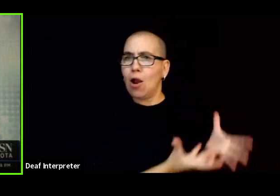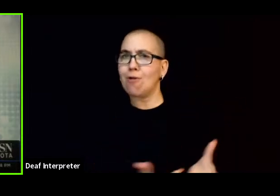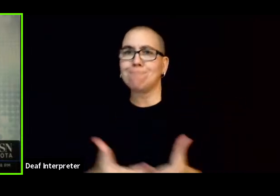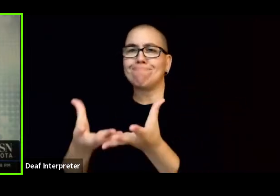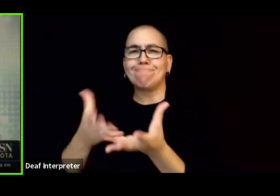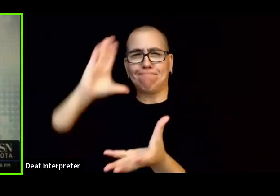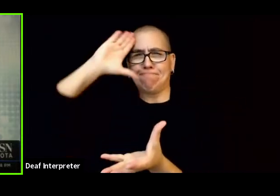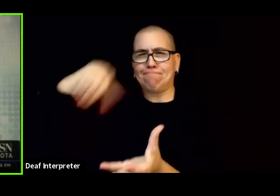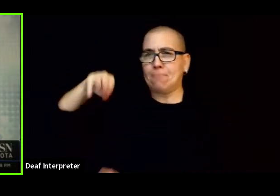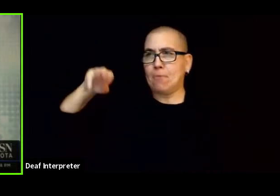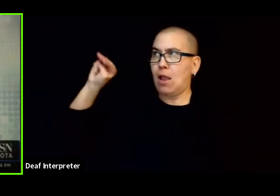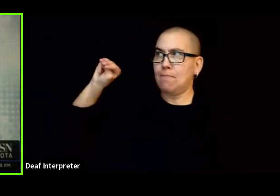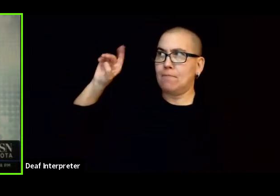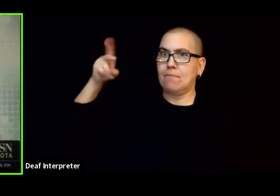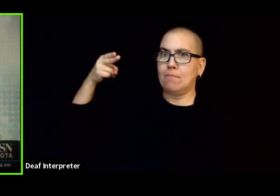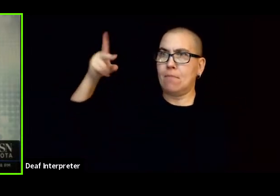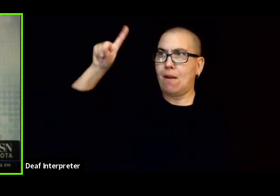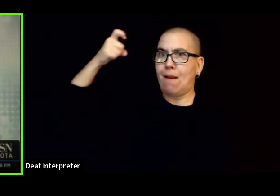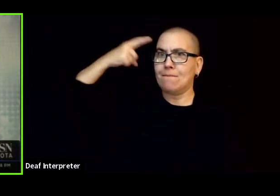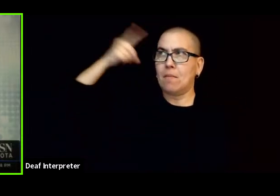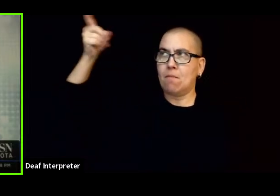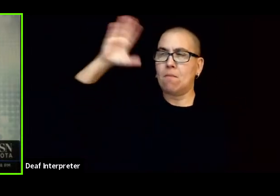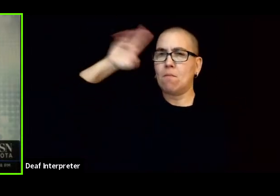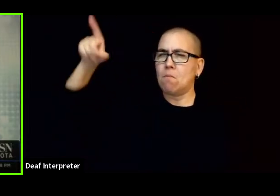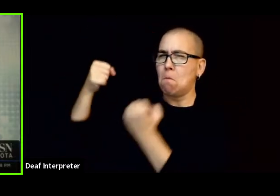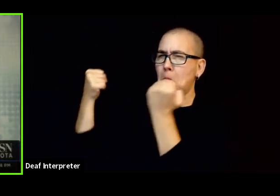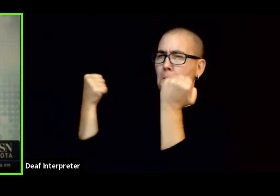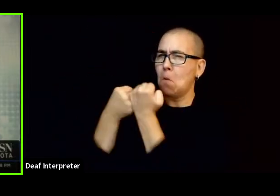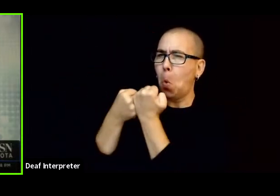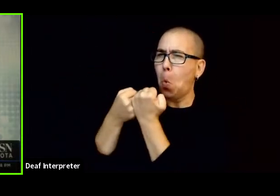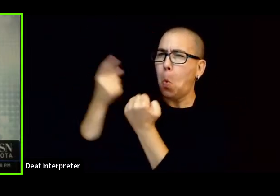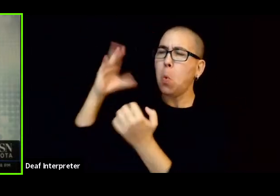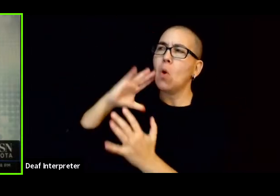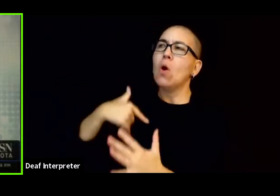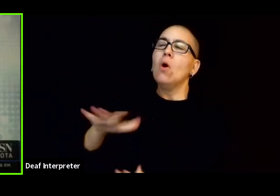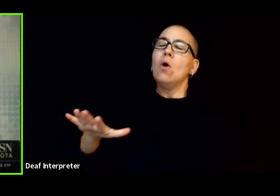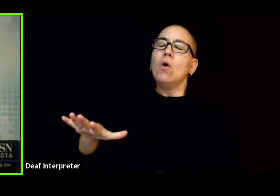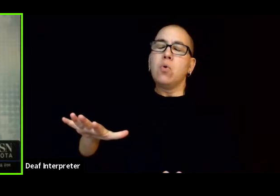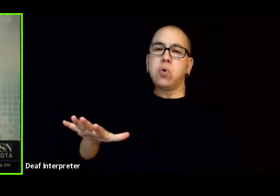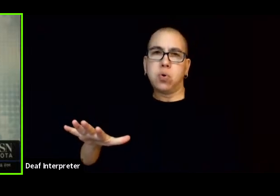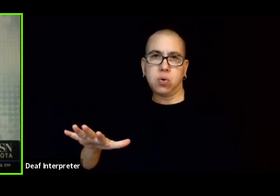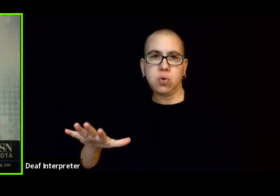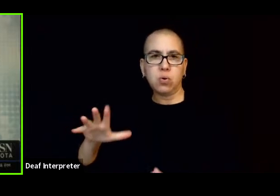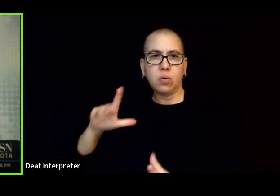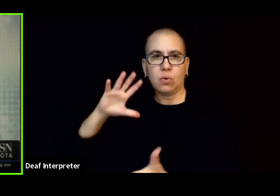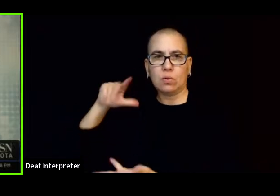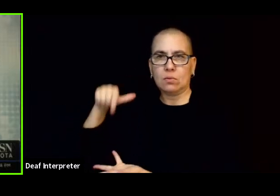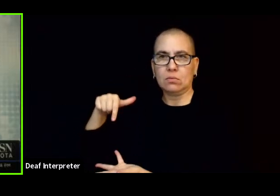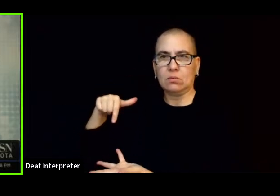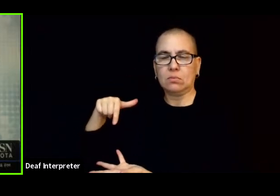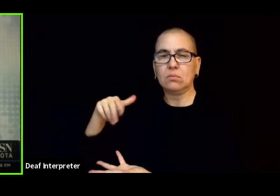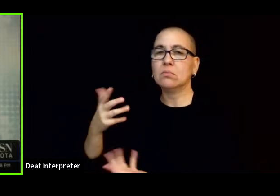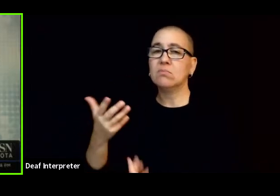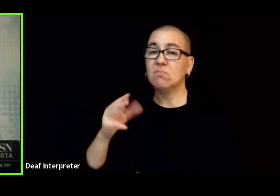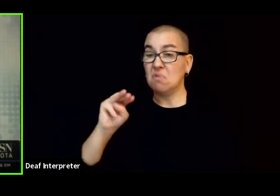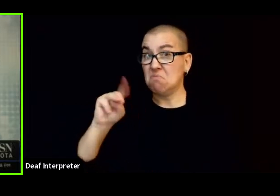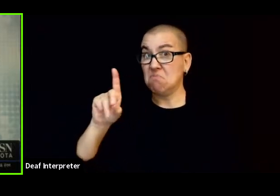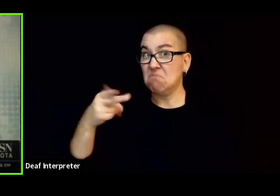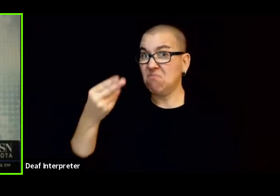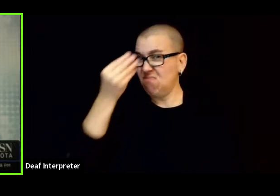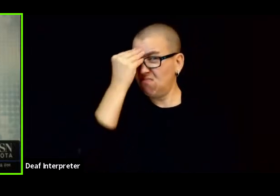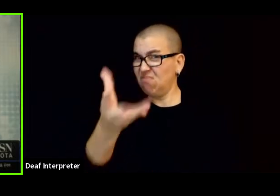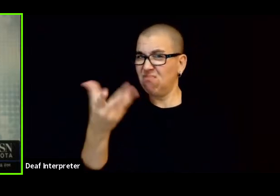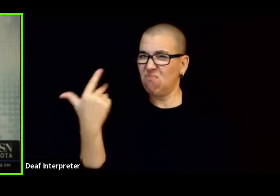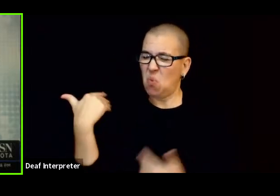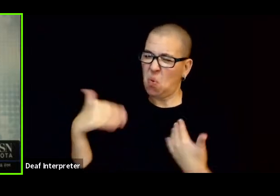a huge relief. The support of MDH has never faltered and is a vital part of our facility's COVID-19